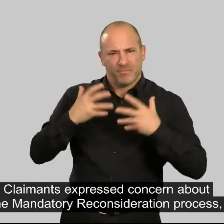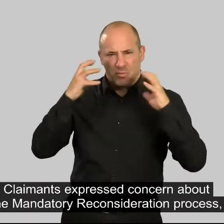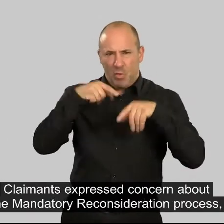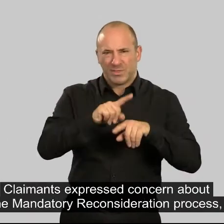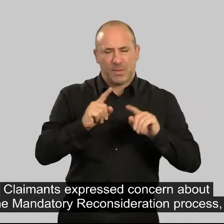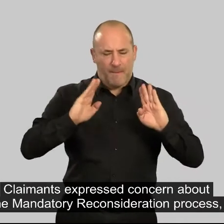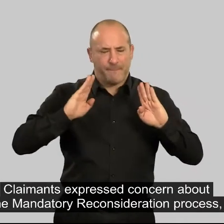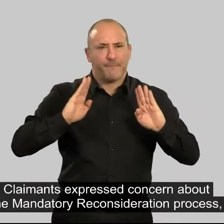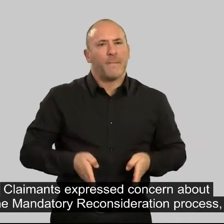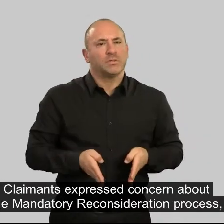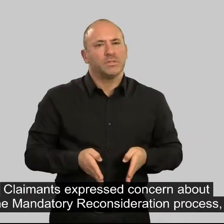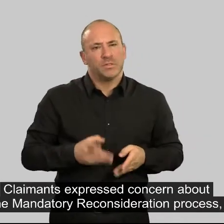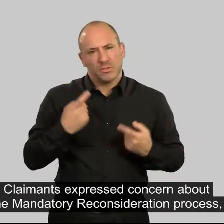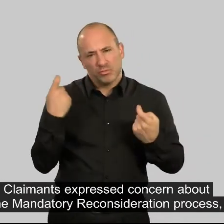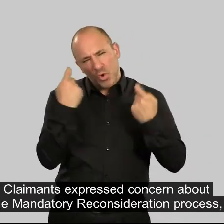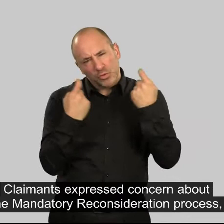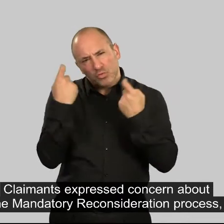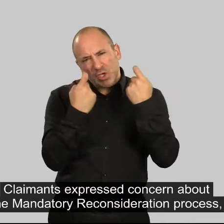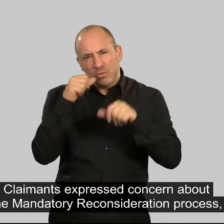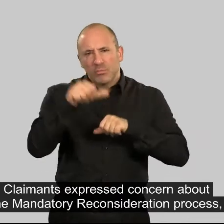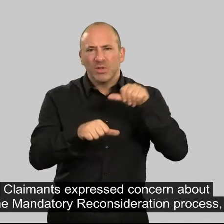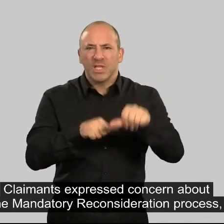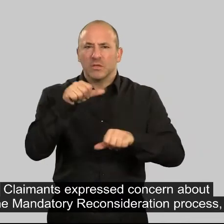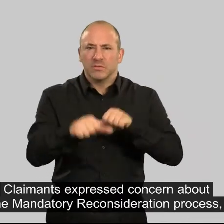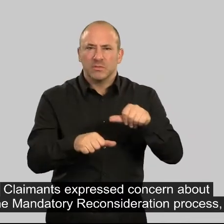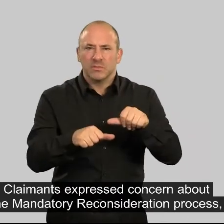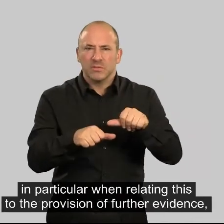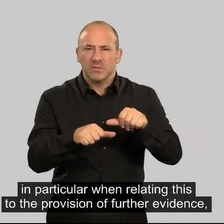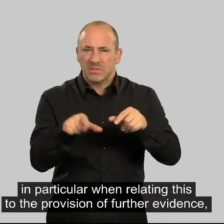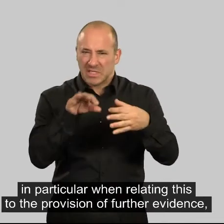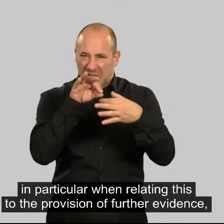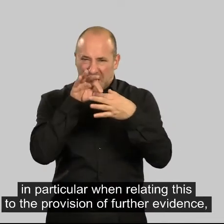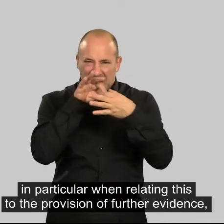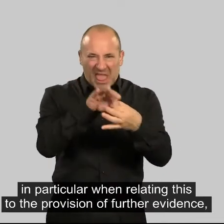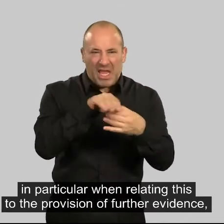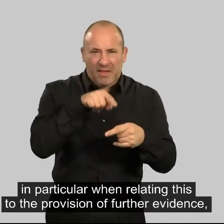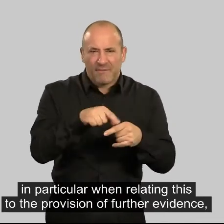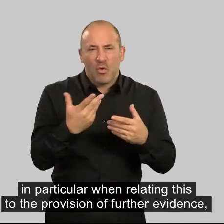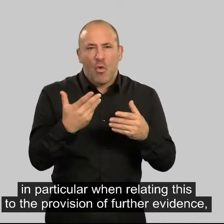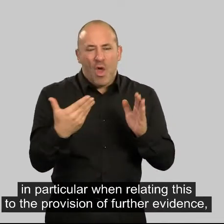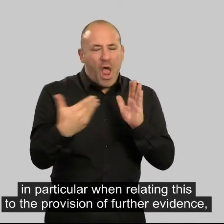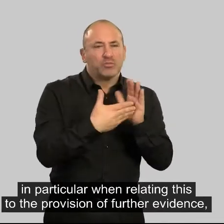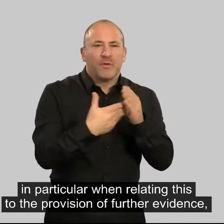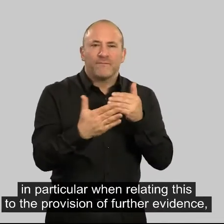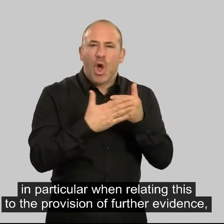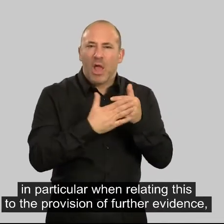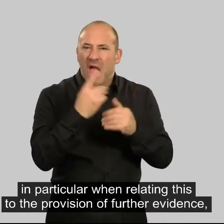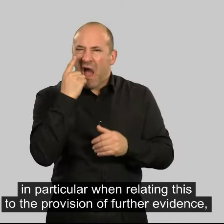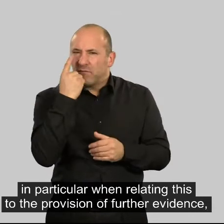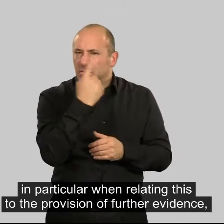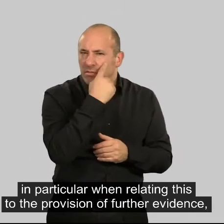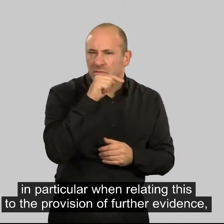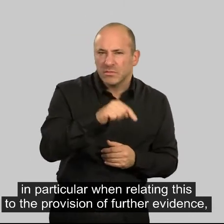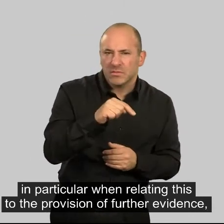Claimants express concern about the mandatory reconsideration process, in particular when relating this to